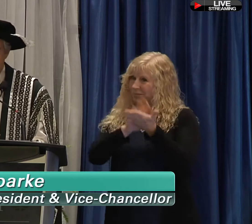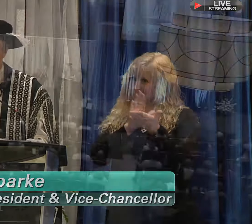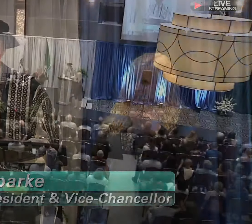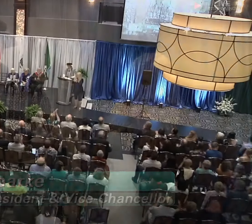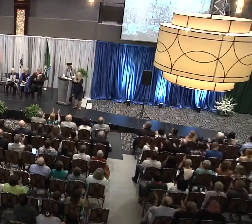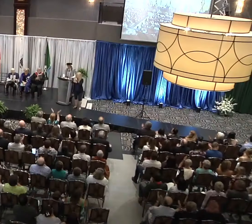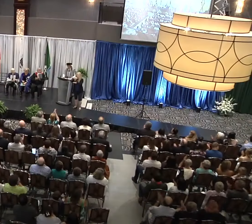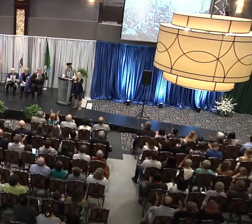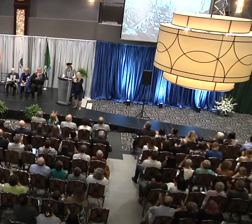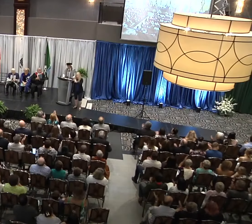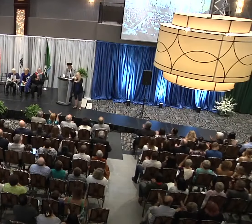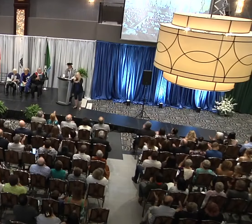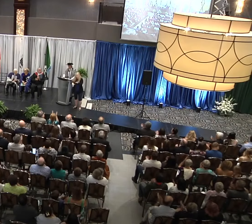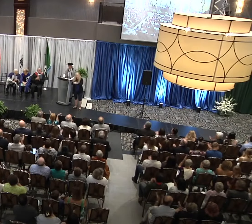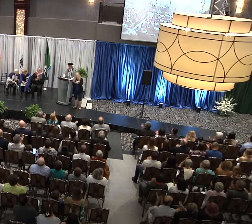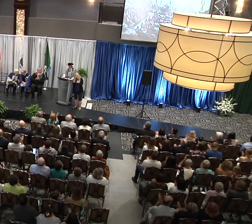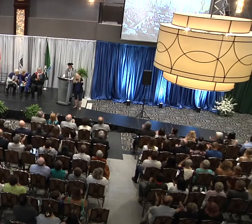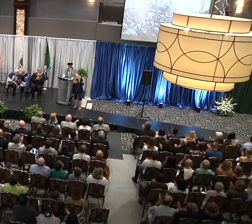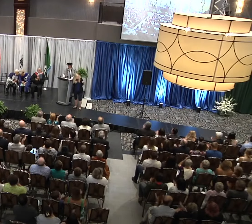graduates, please.